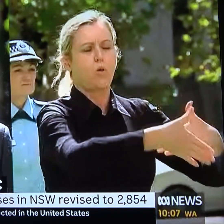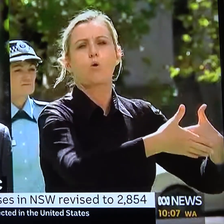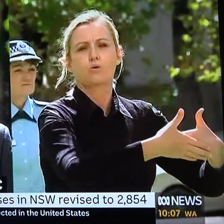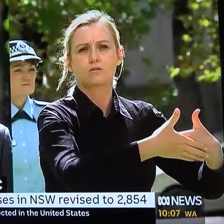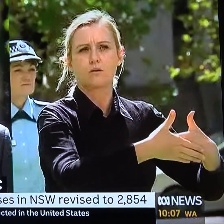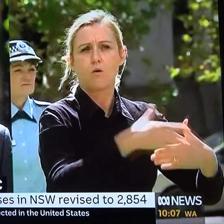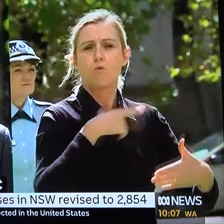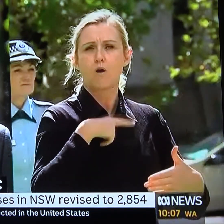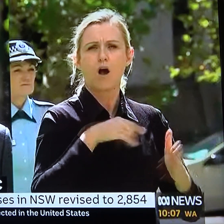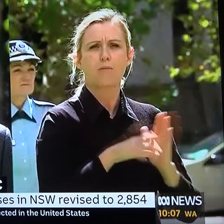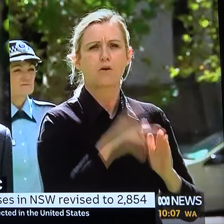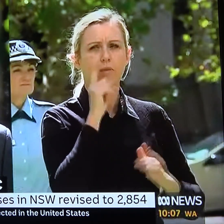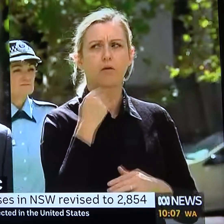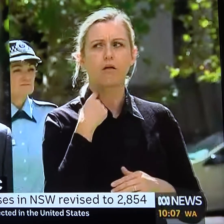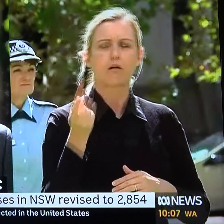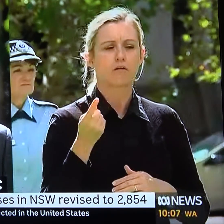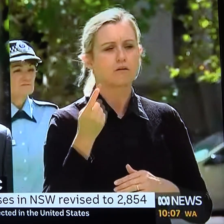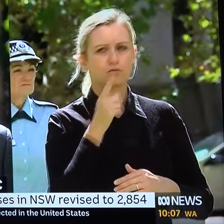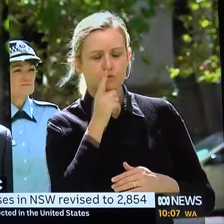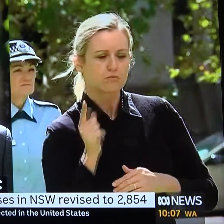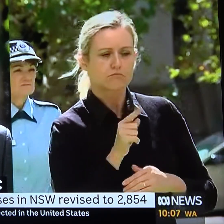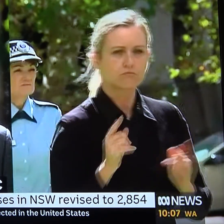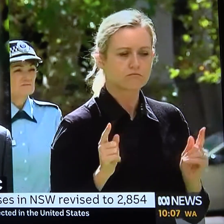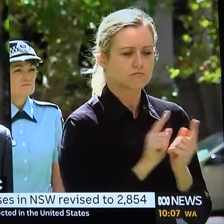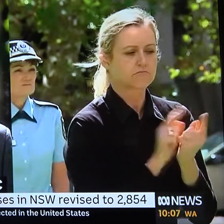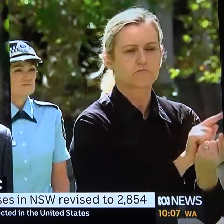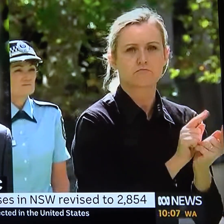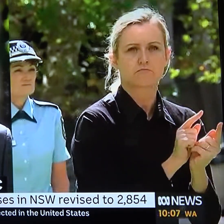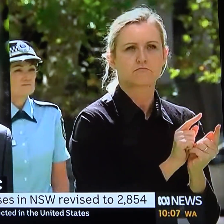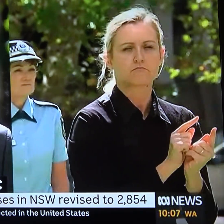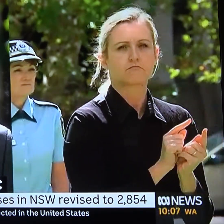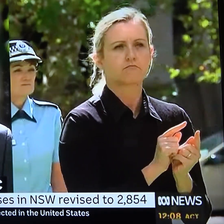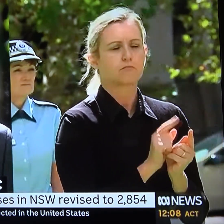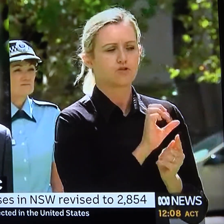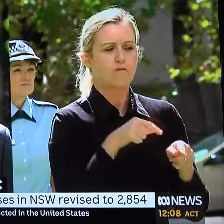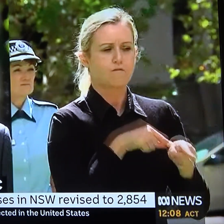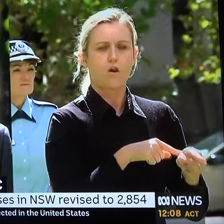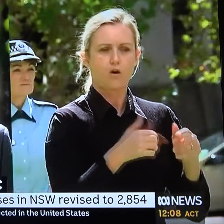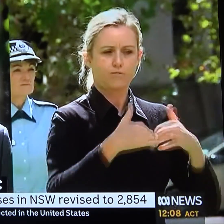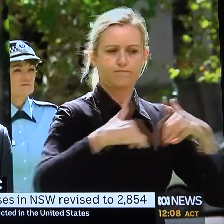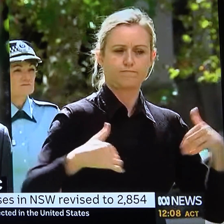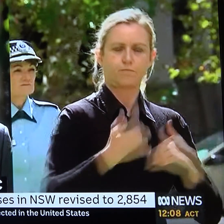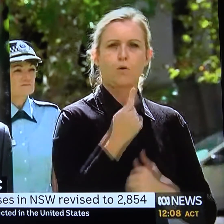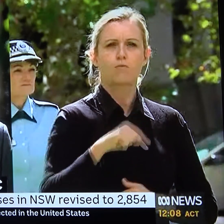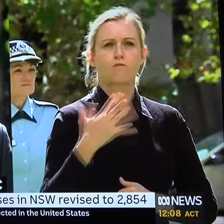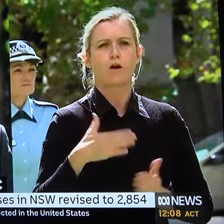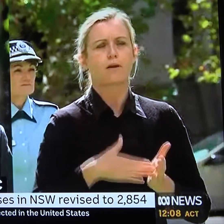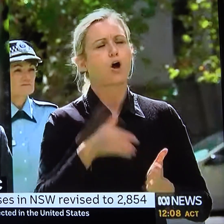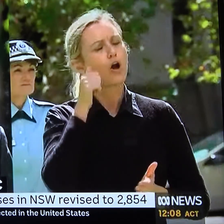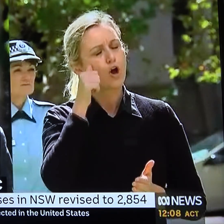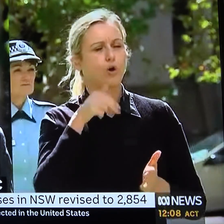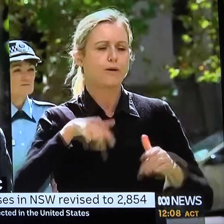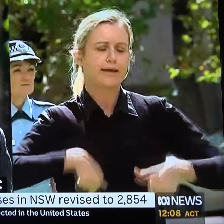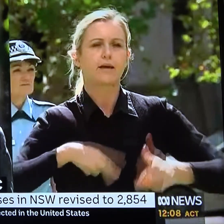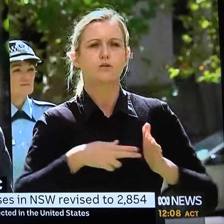great outdoors, which we all love here in New South Wales. It's simply to keep you safe, your family safe, and keep the community safe. So if you can get outside